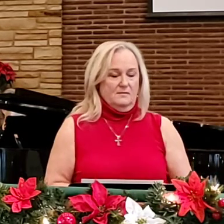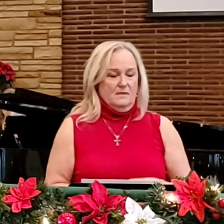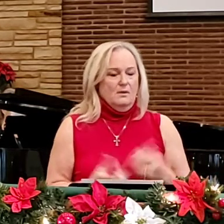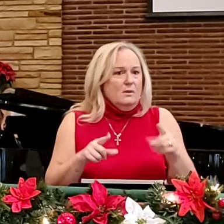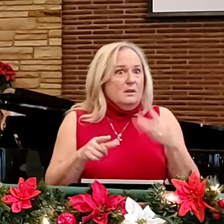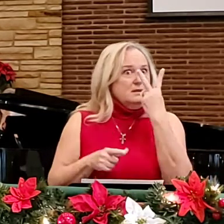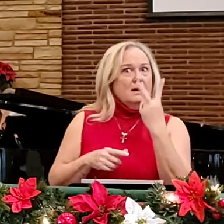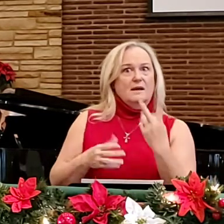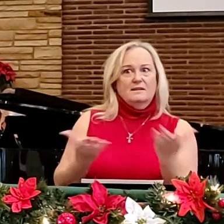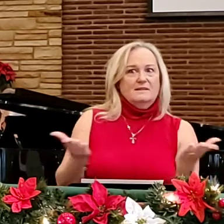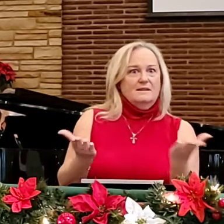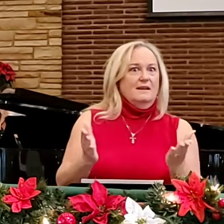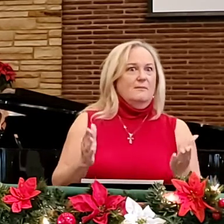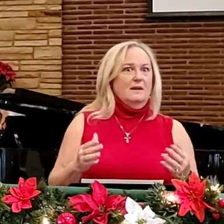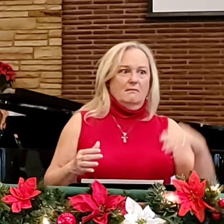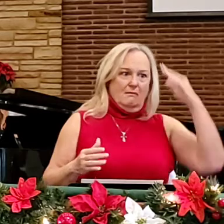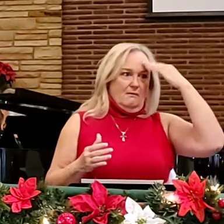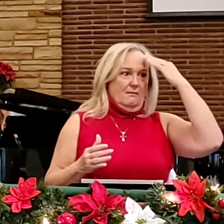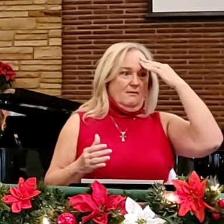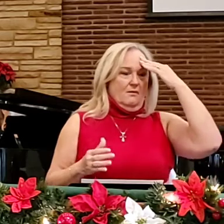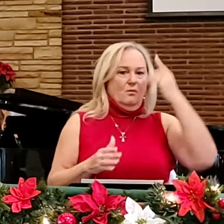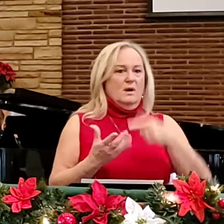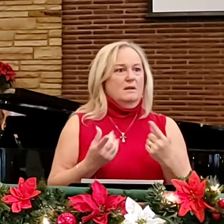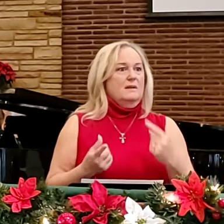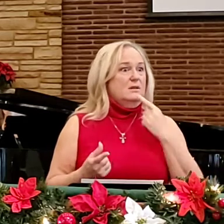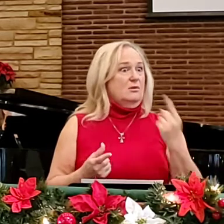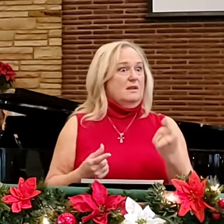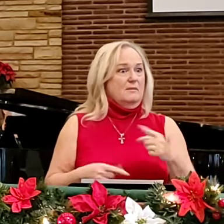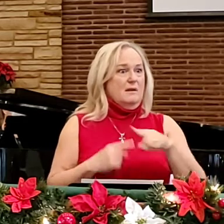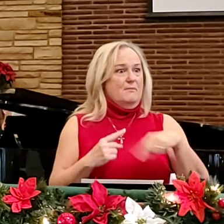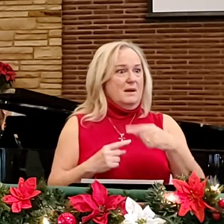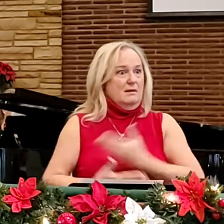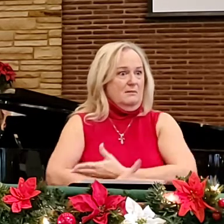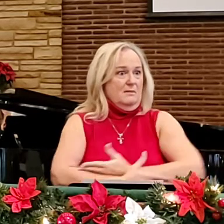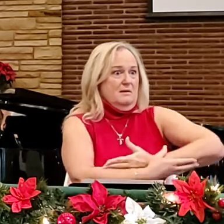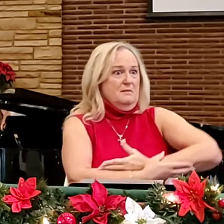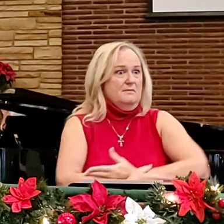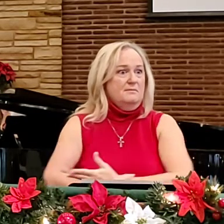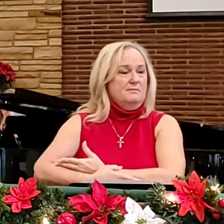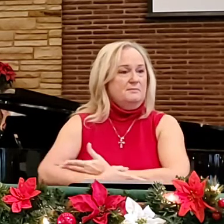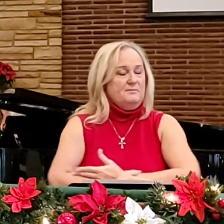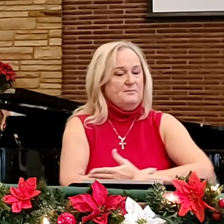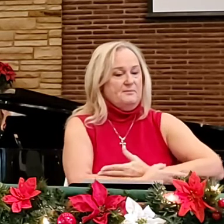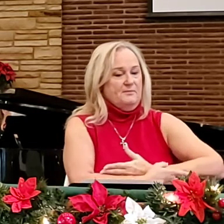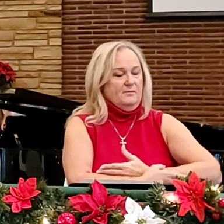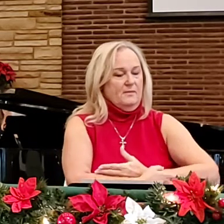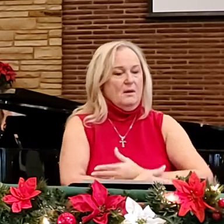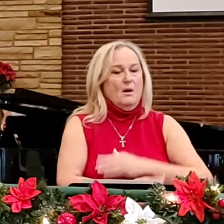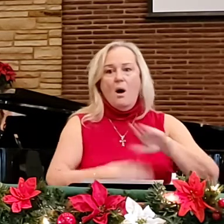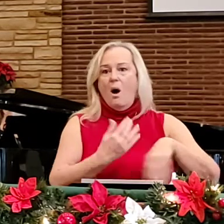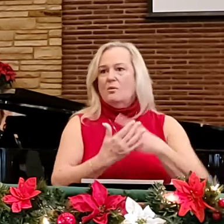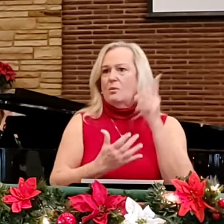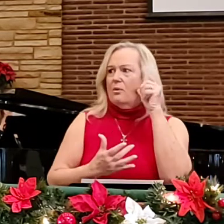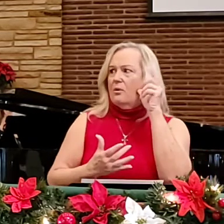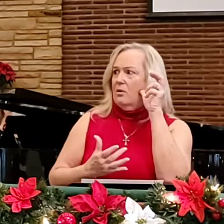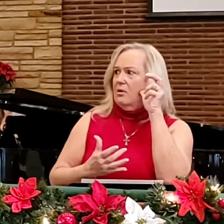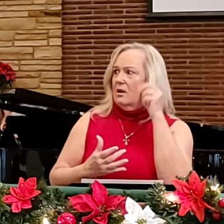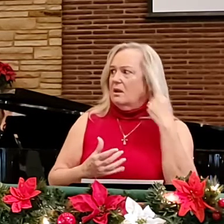When they saw this, they made known what had been told them about this child. And all who heard